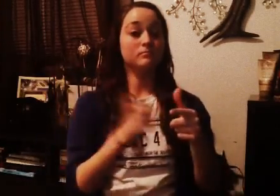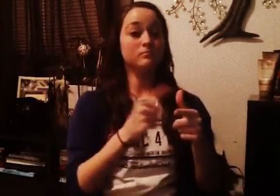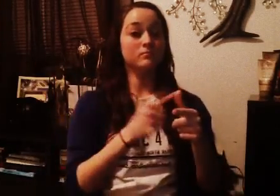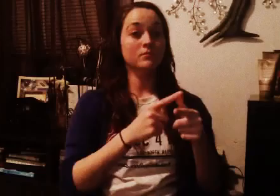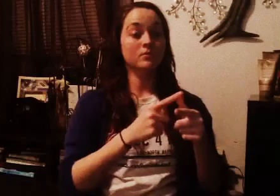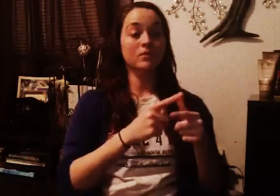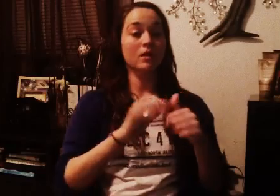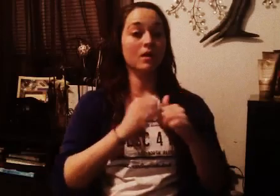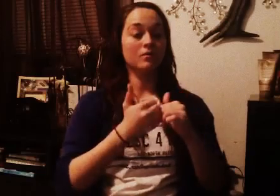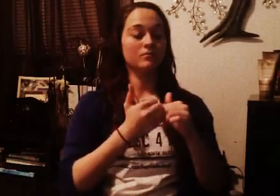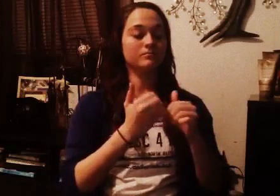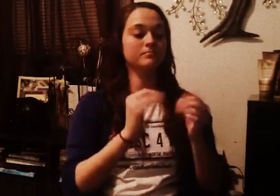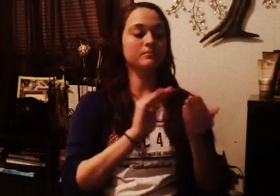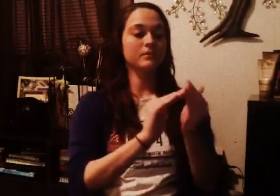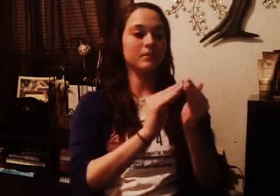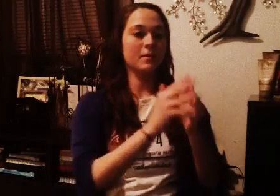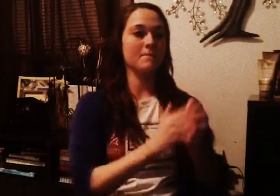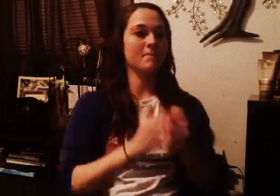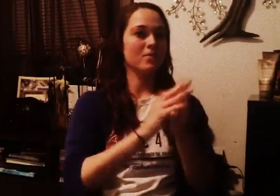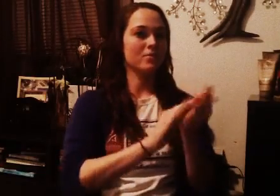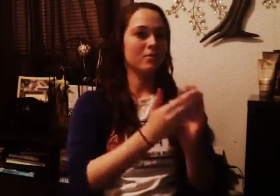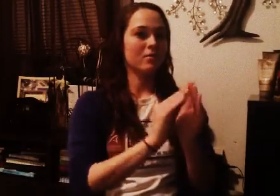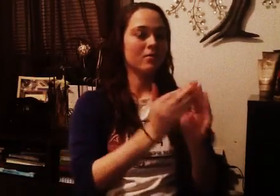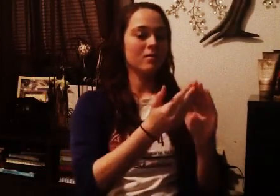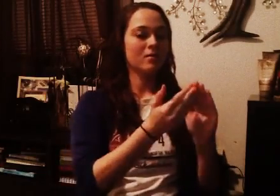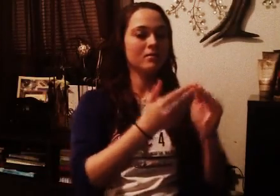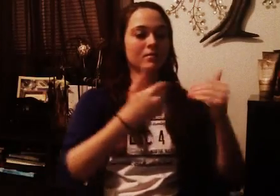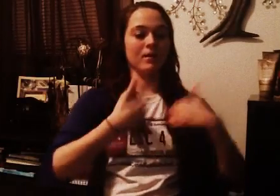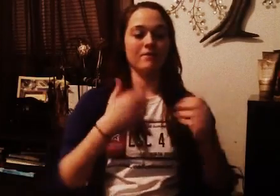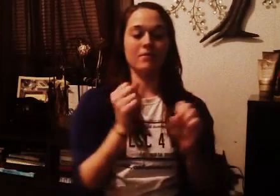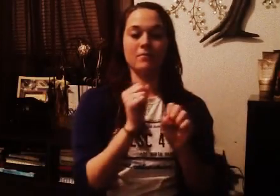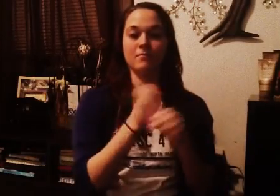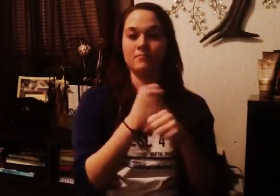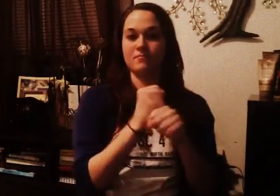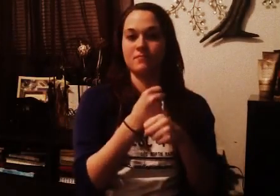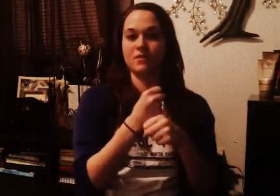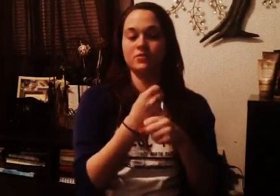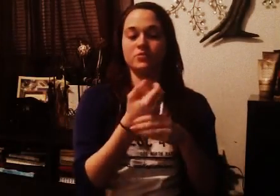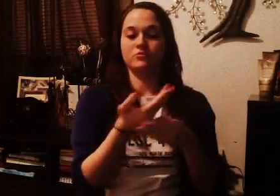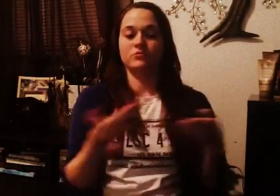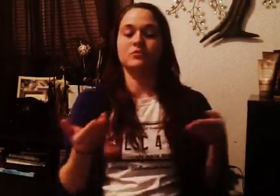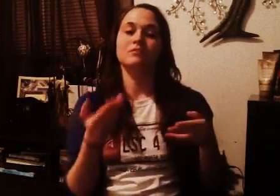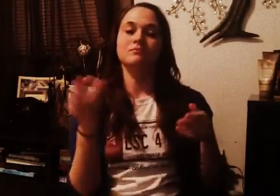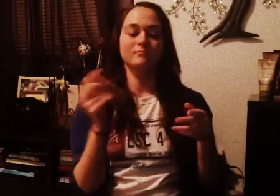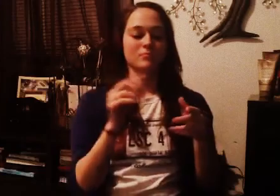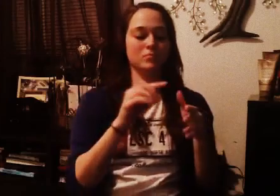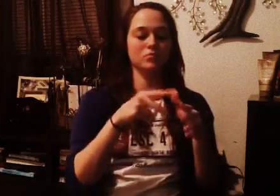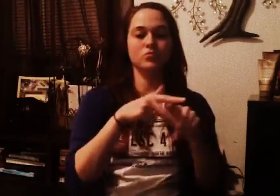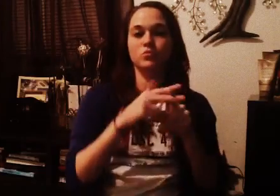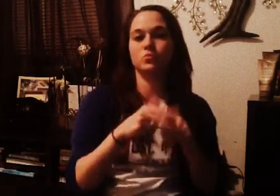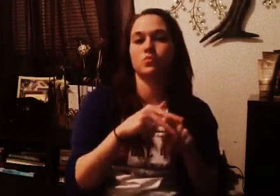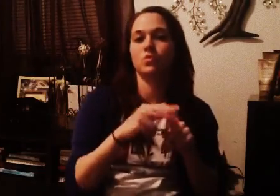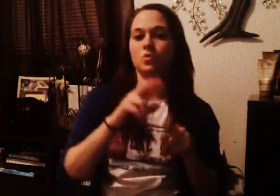the American colonies carrying manufactured goods, such as tools or rum, and sailed to the west coast of